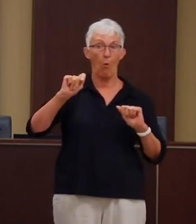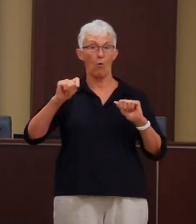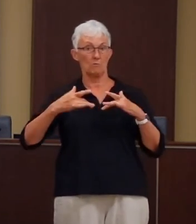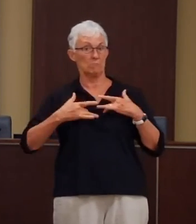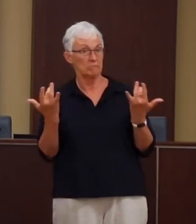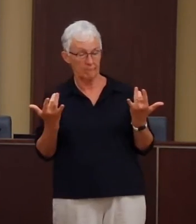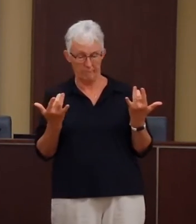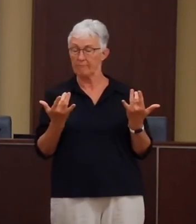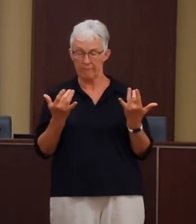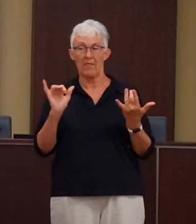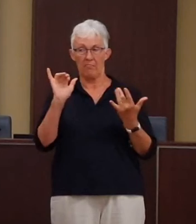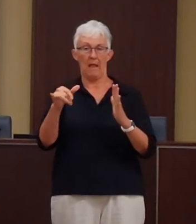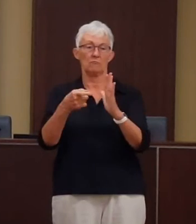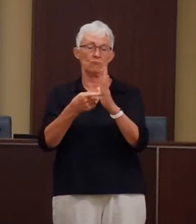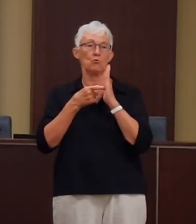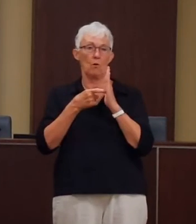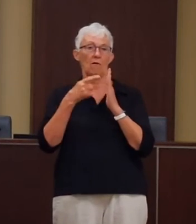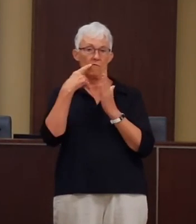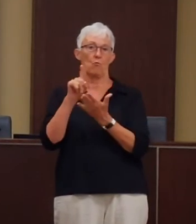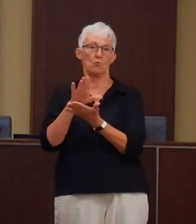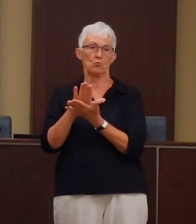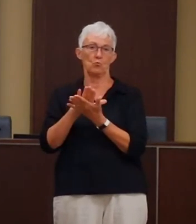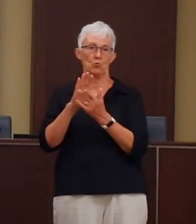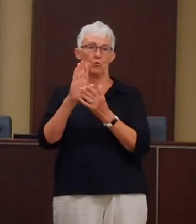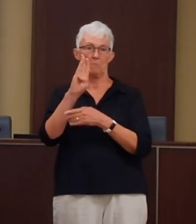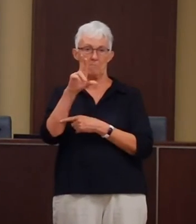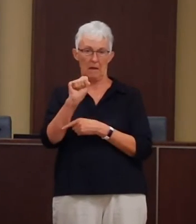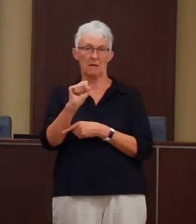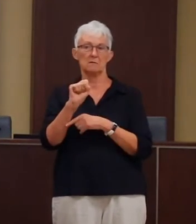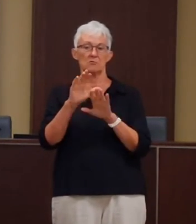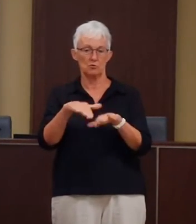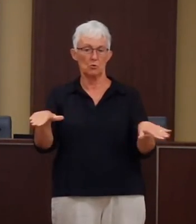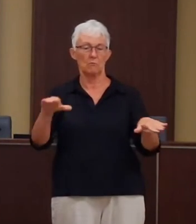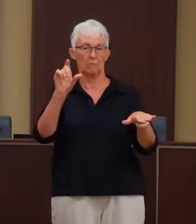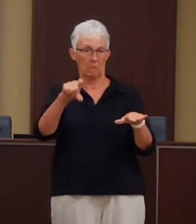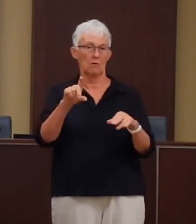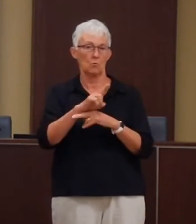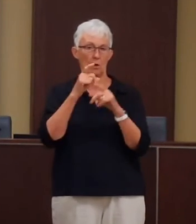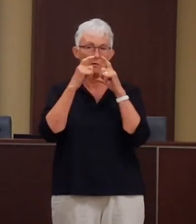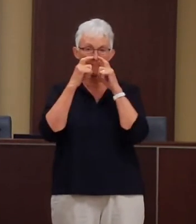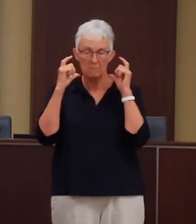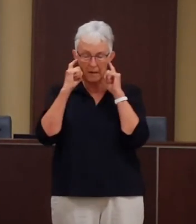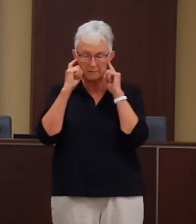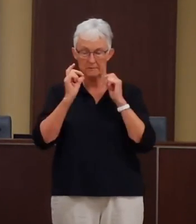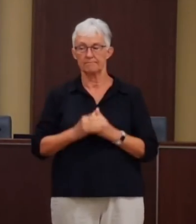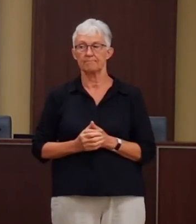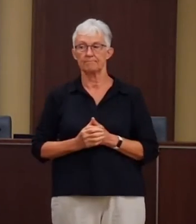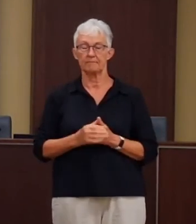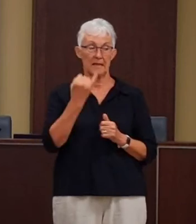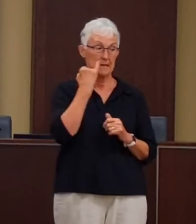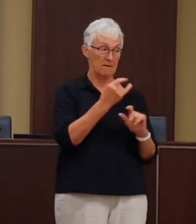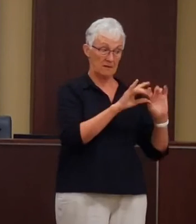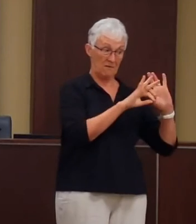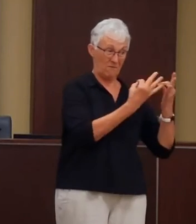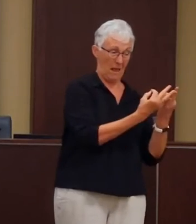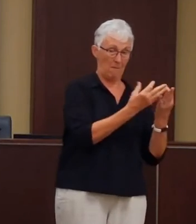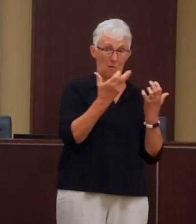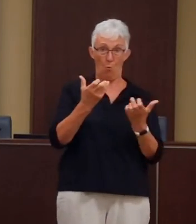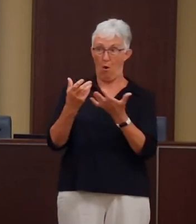transportation, including school buses. Families who need to apply for an exemption to face coverings will complete the